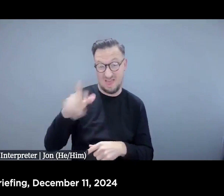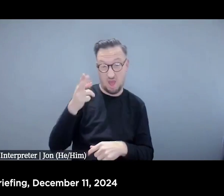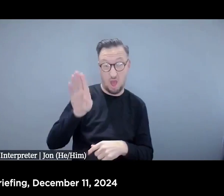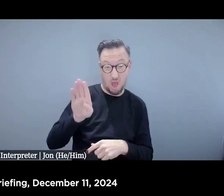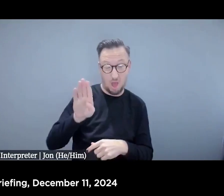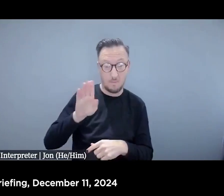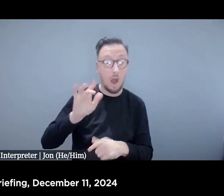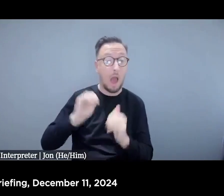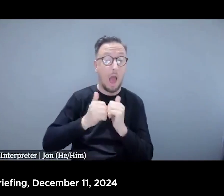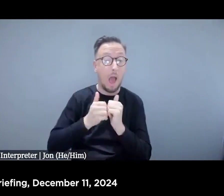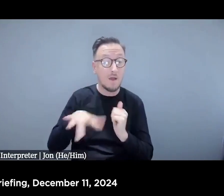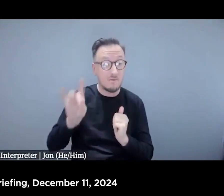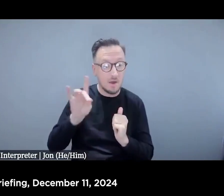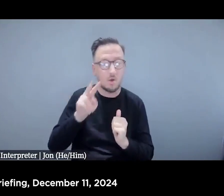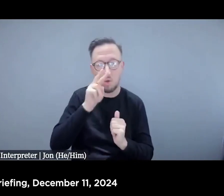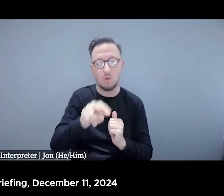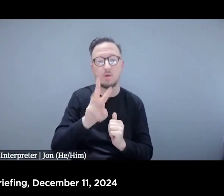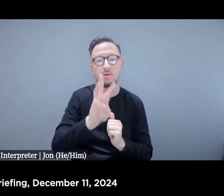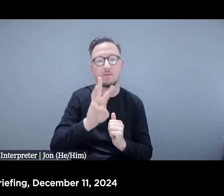by visiting